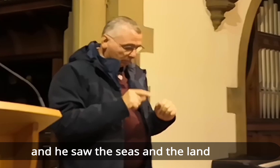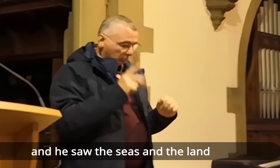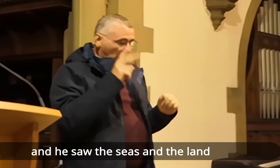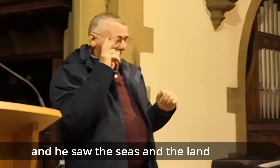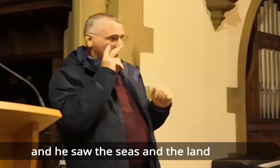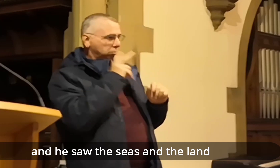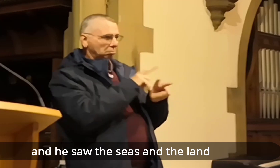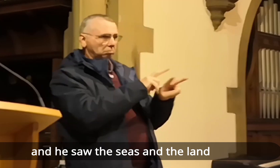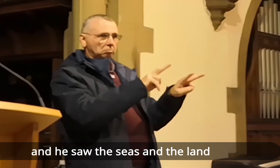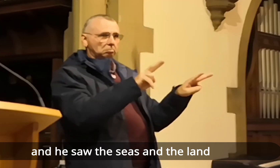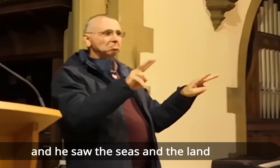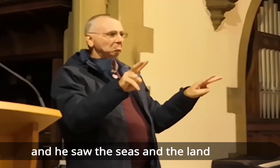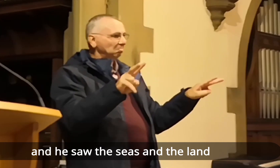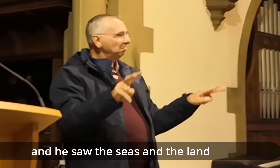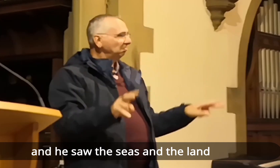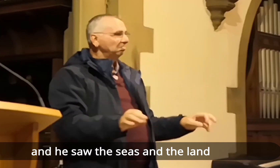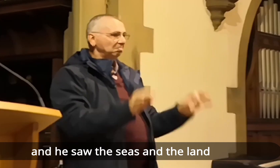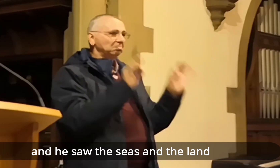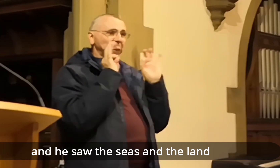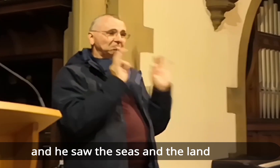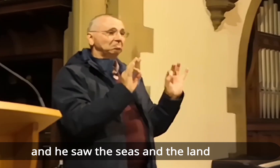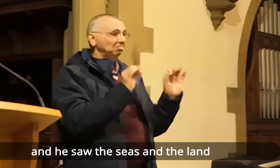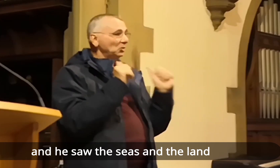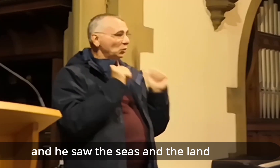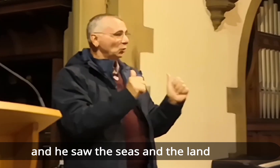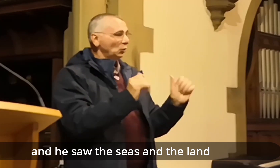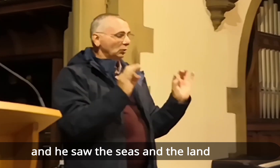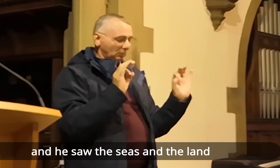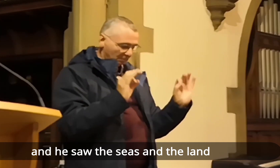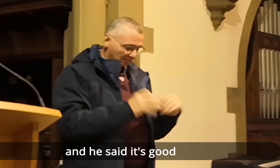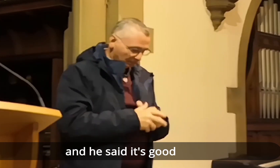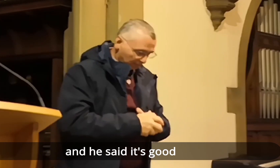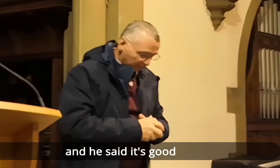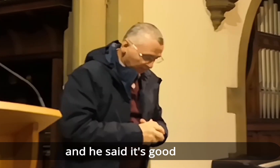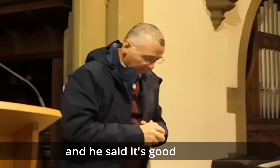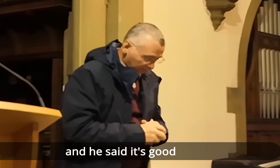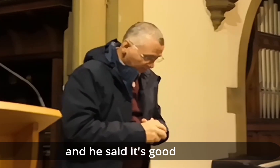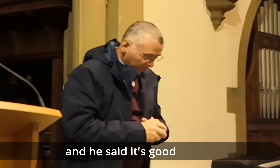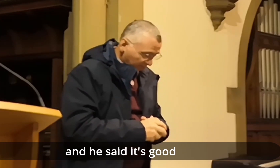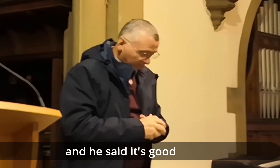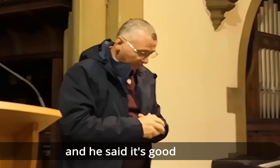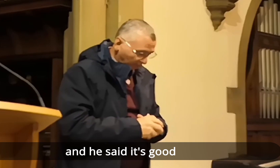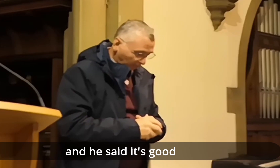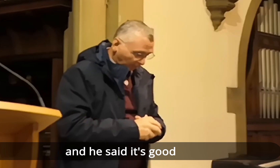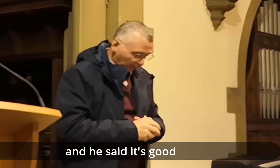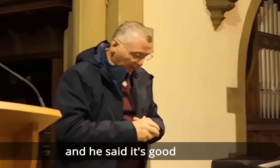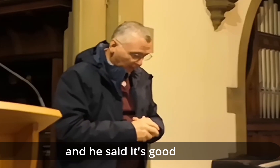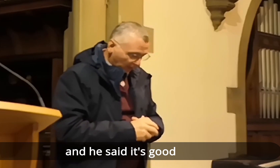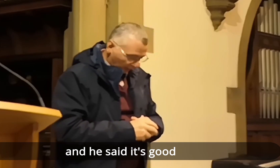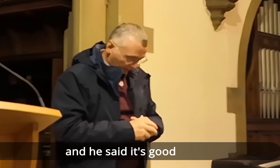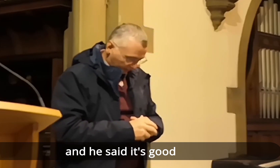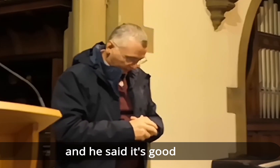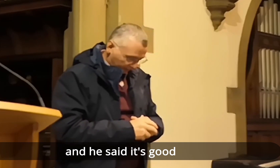and he saw the seas and the land, and he said, it is good.